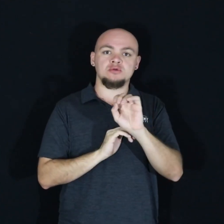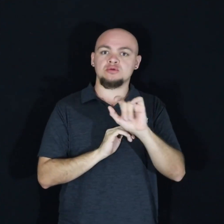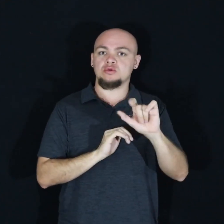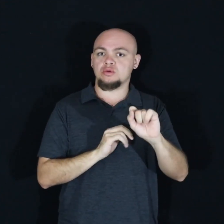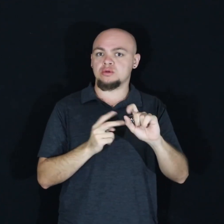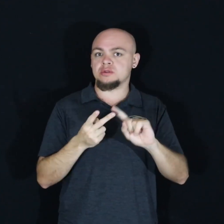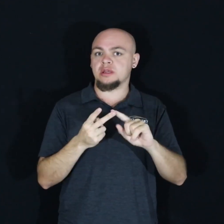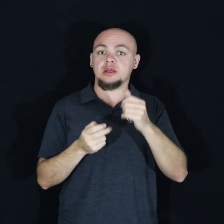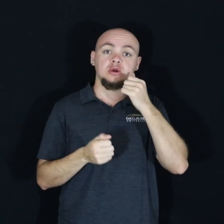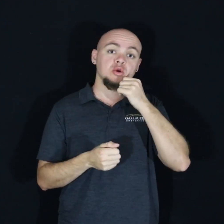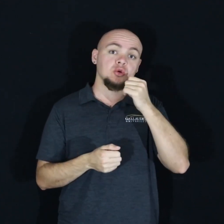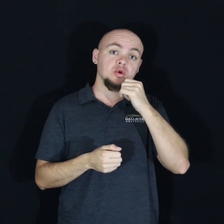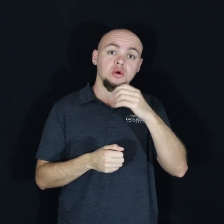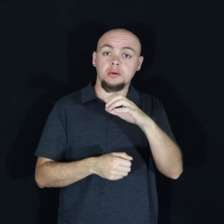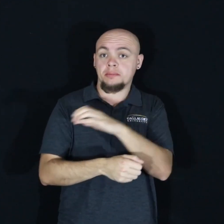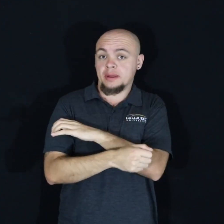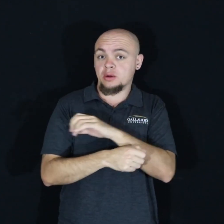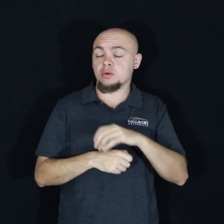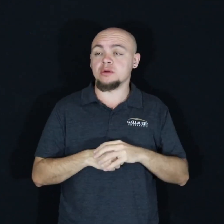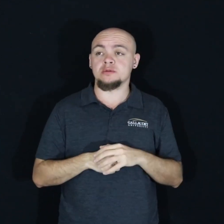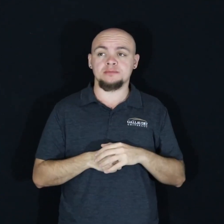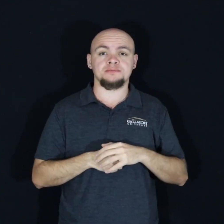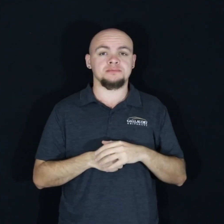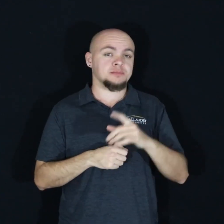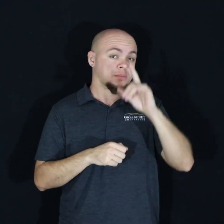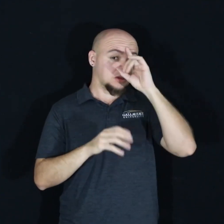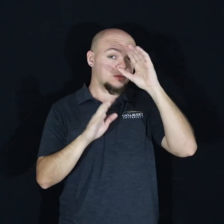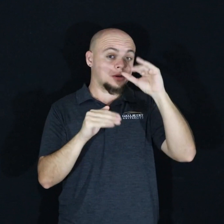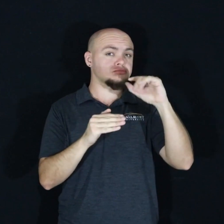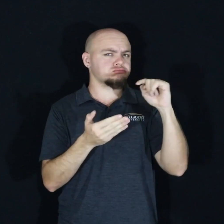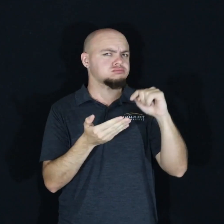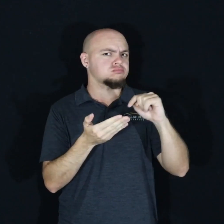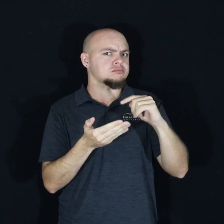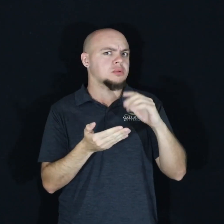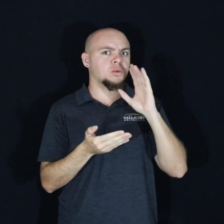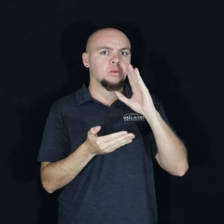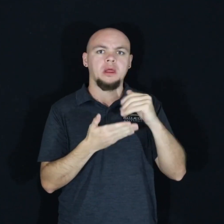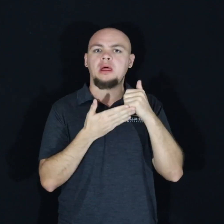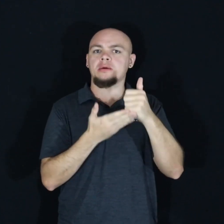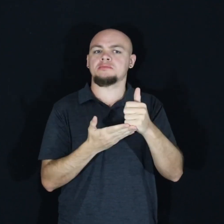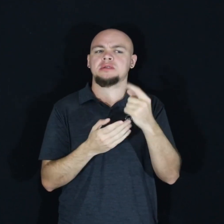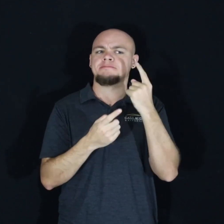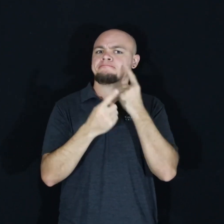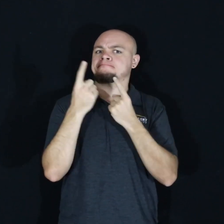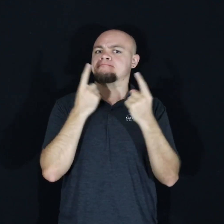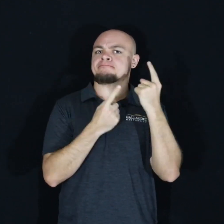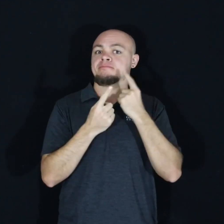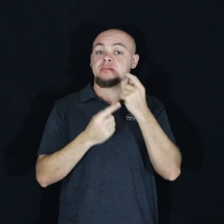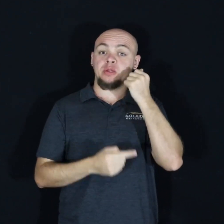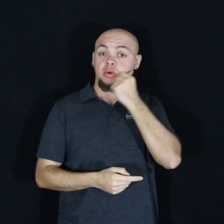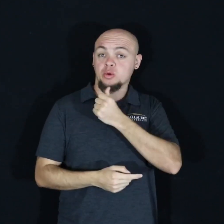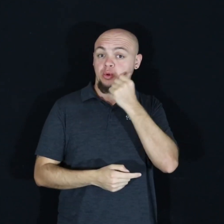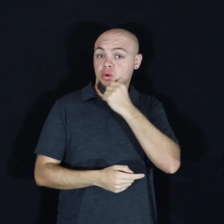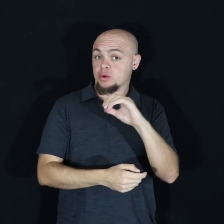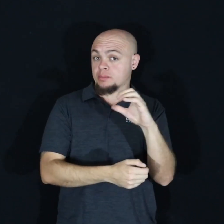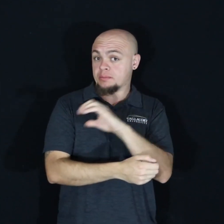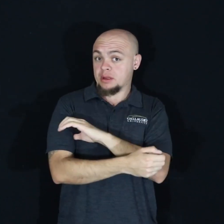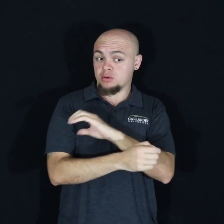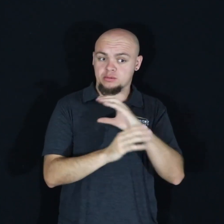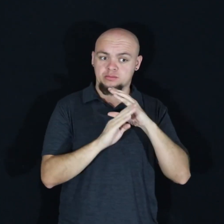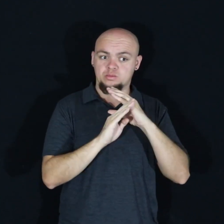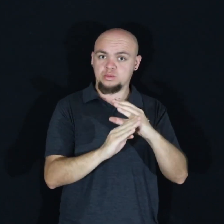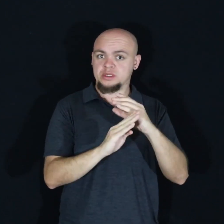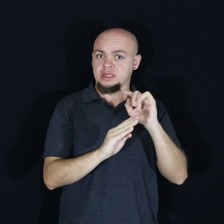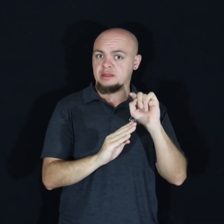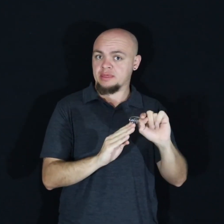girl power, and we hope that that will help. But I gotta wonder, is girl power gonna protect them if